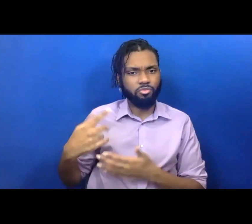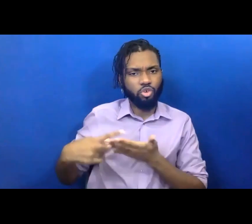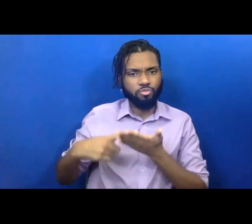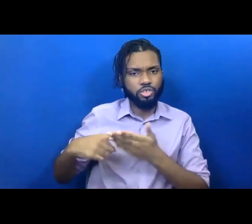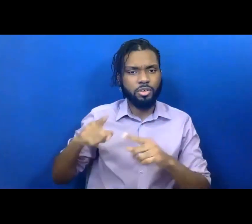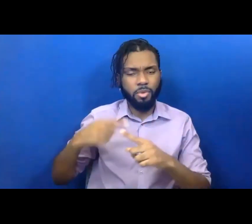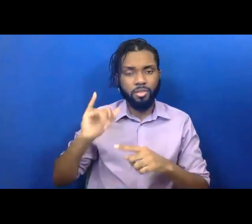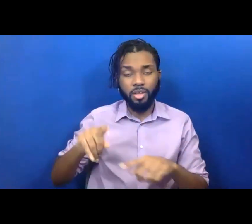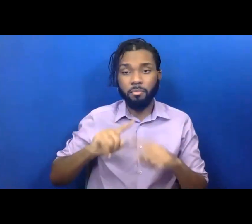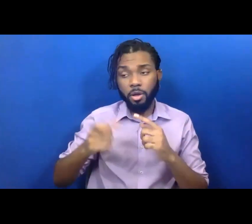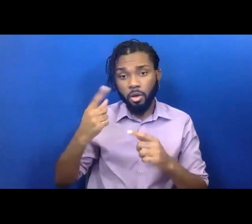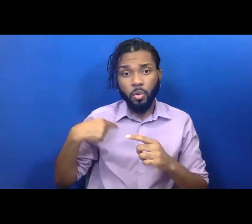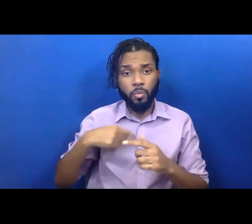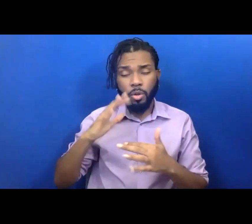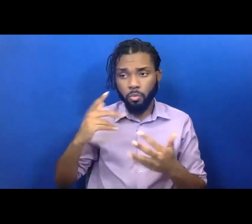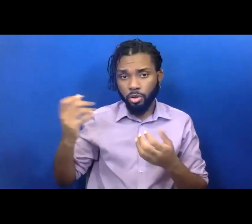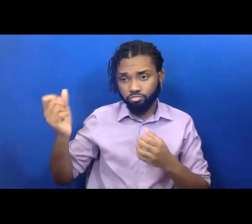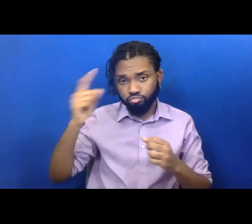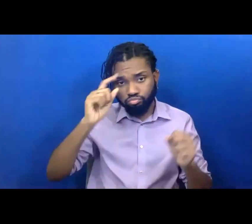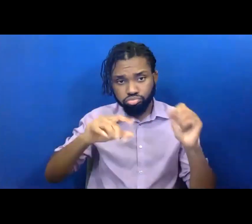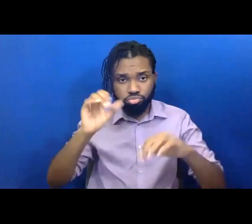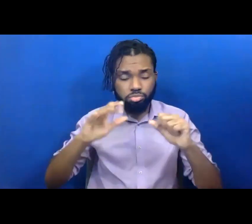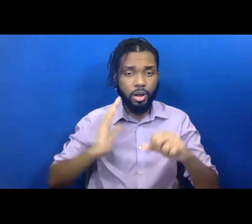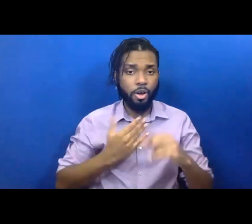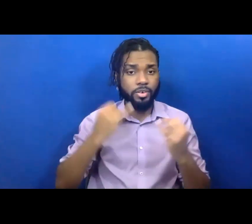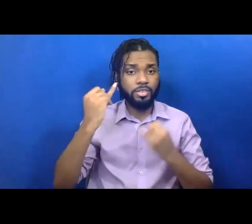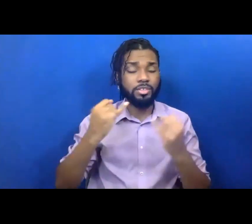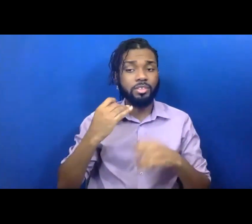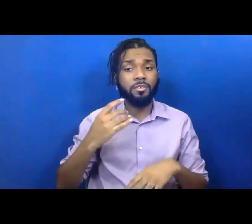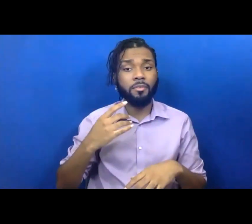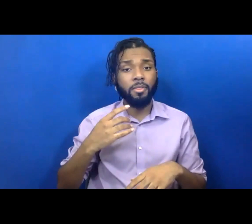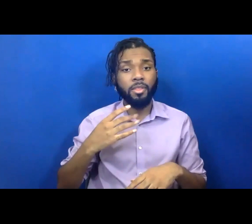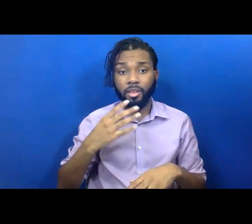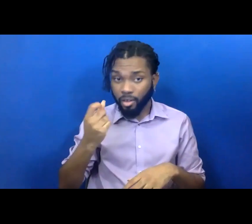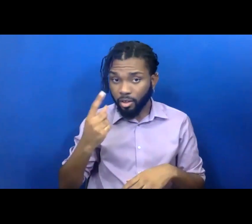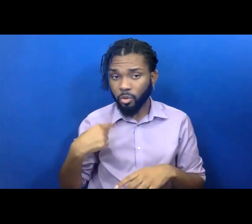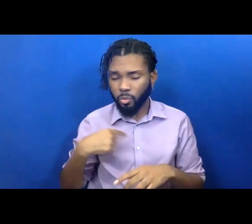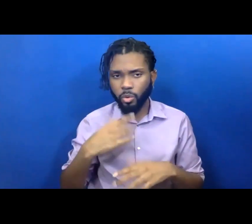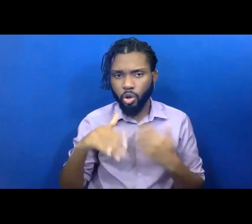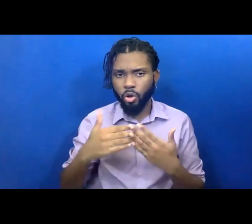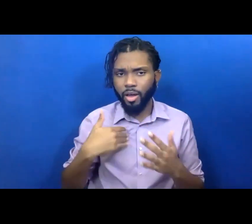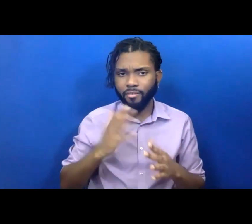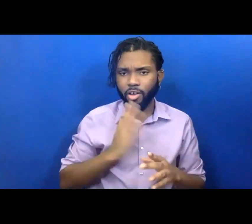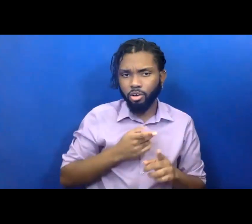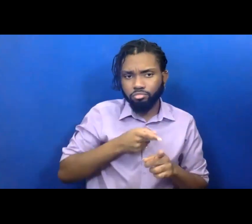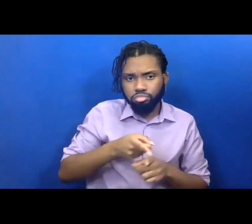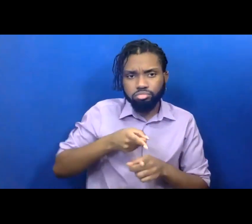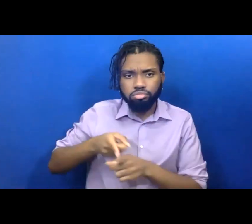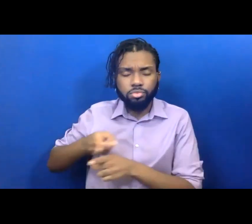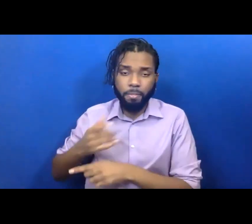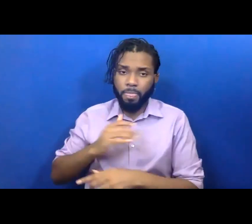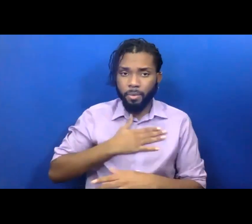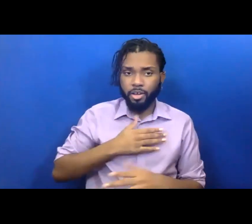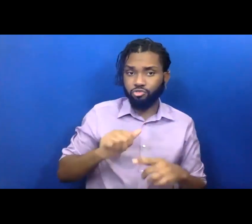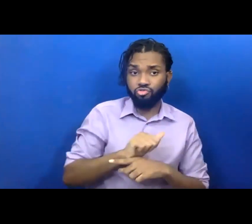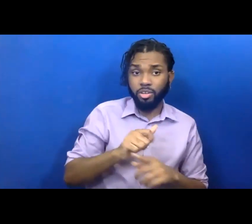off our ideas, and we all have other areas that we have extensive either education or training in. So for me, it's